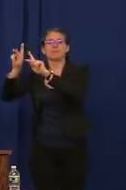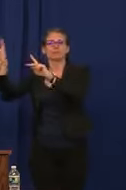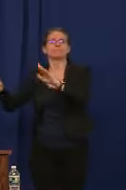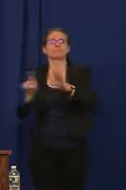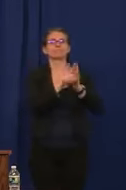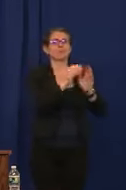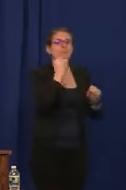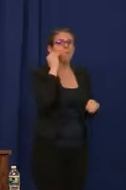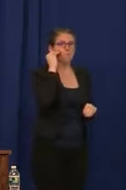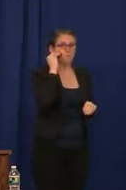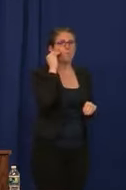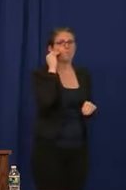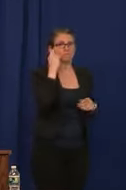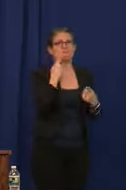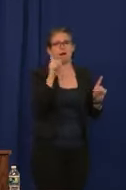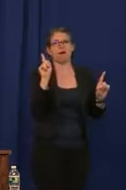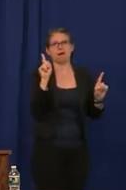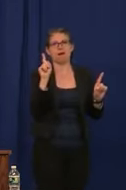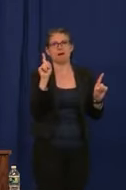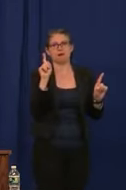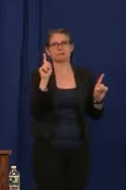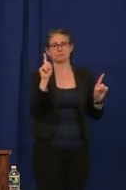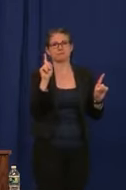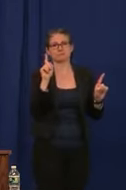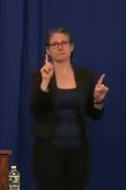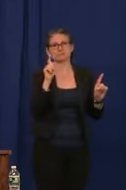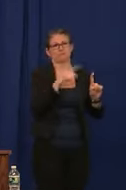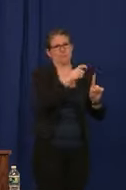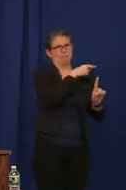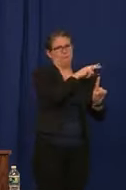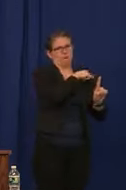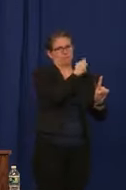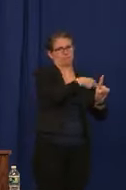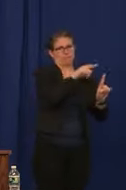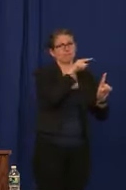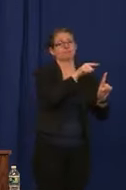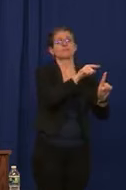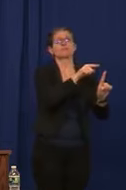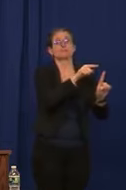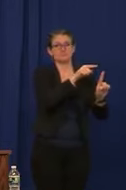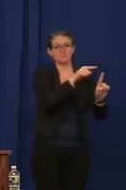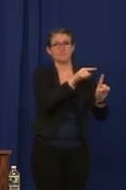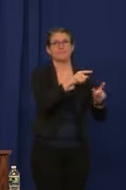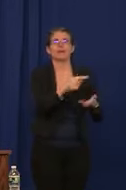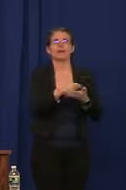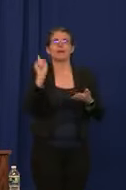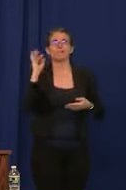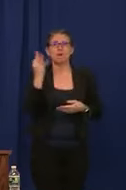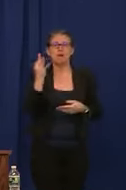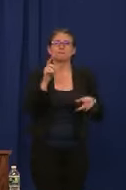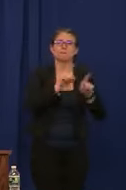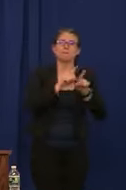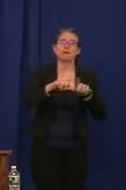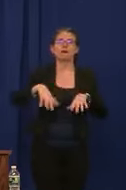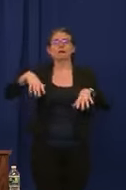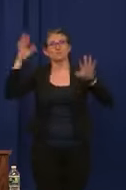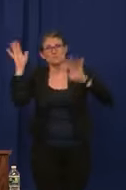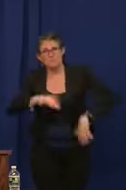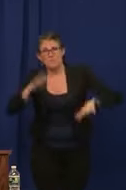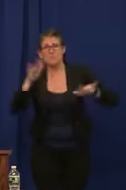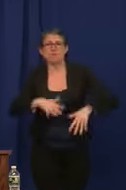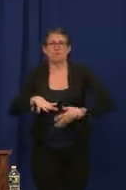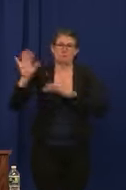Since then, we've experienced a snowstorm, a windstorm, rain, and widespread power